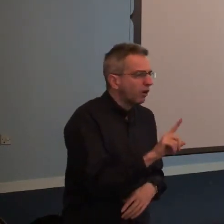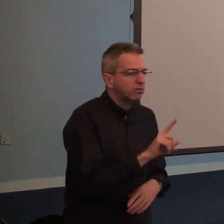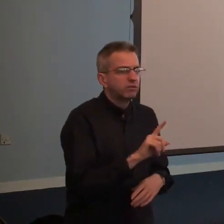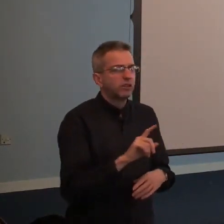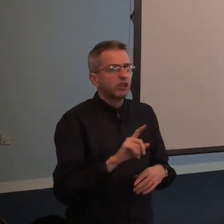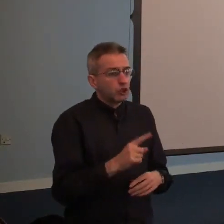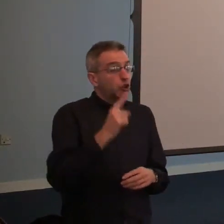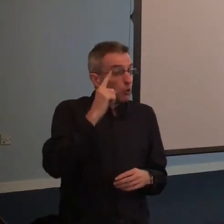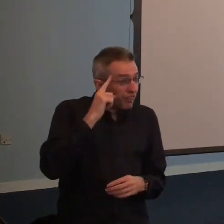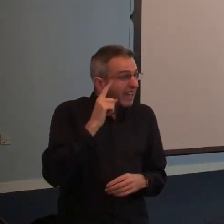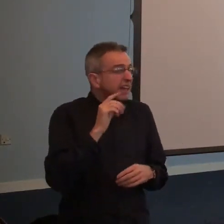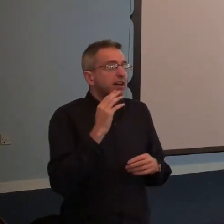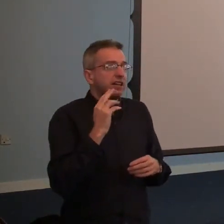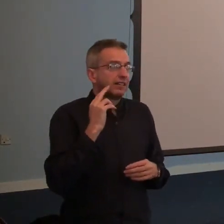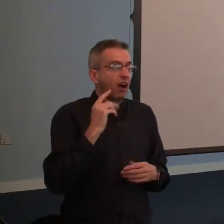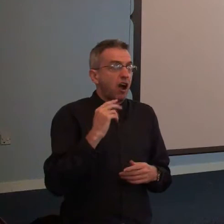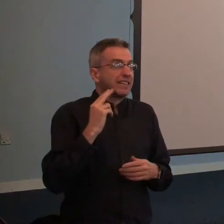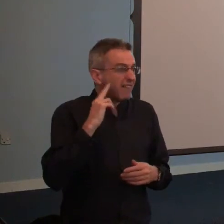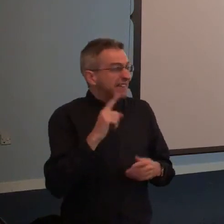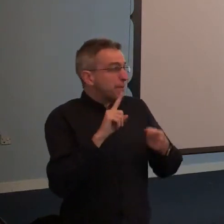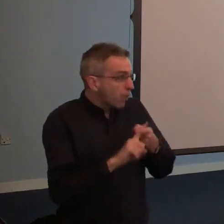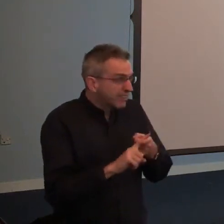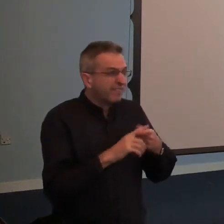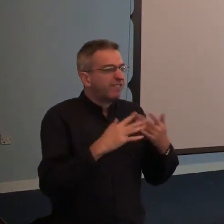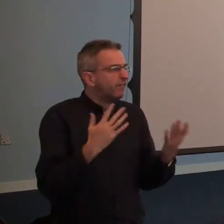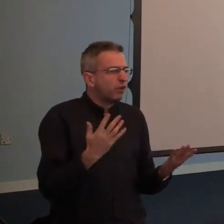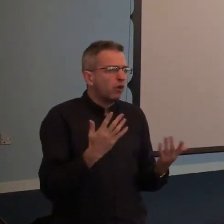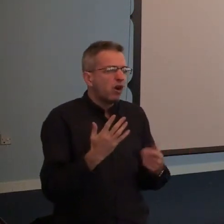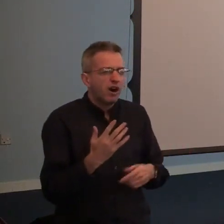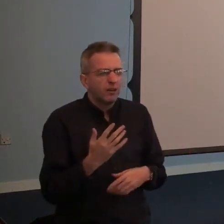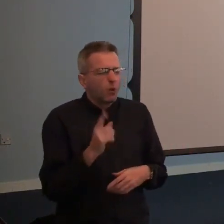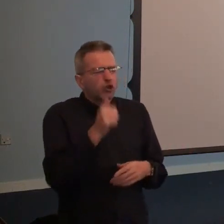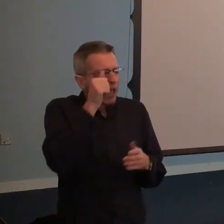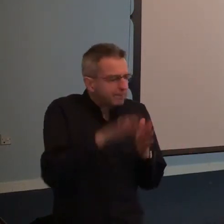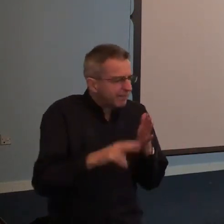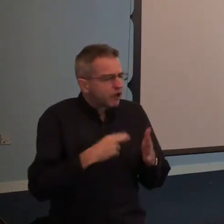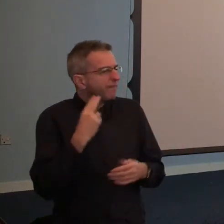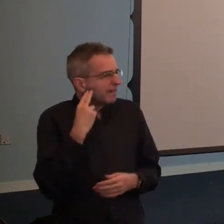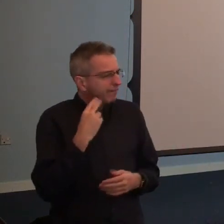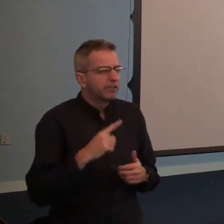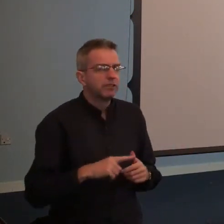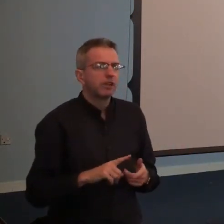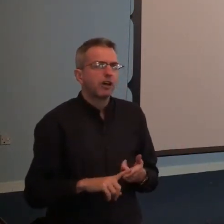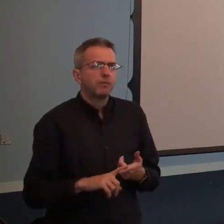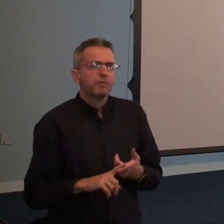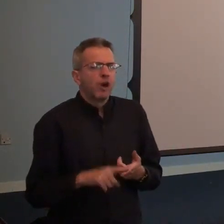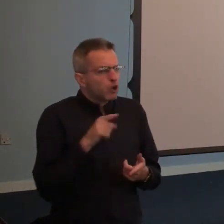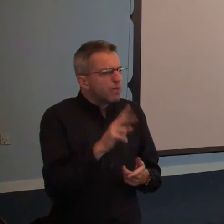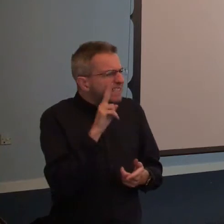What is your perception of deafness? Do you think that deafness is a positive thing, or what's your experience of